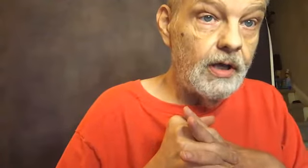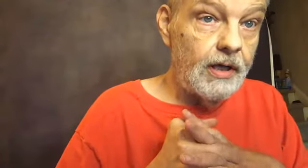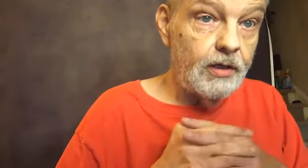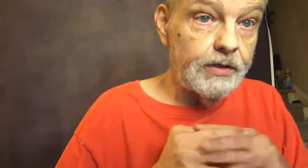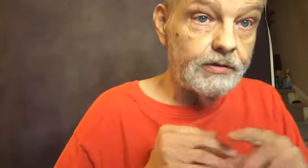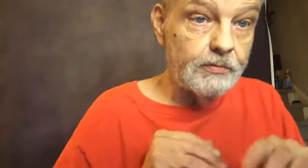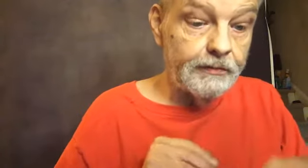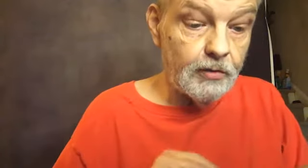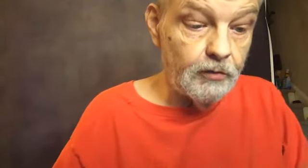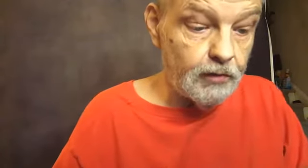Any questions before I move on?